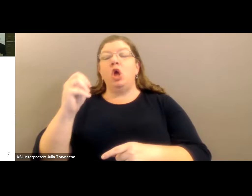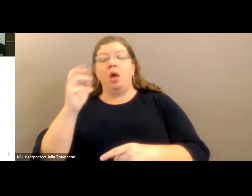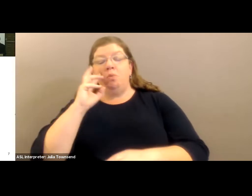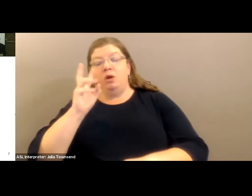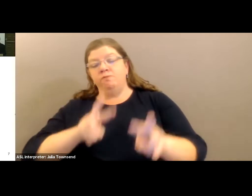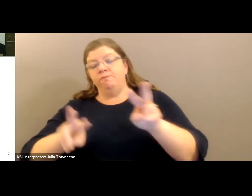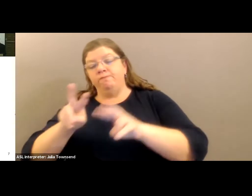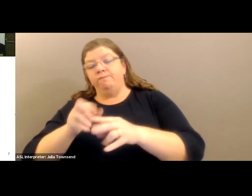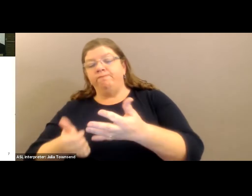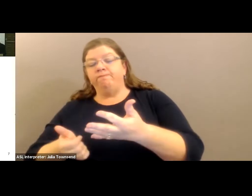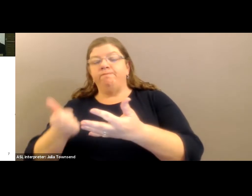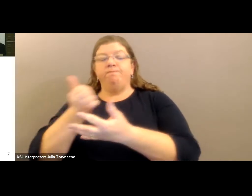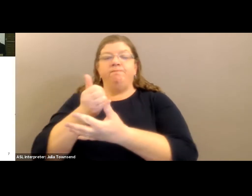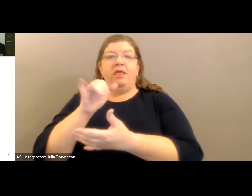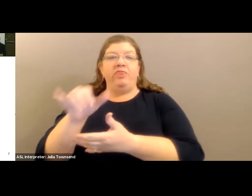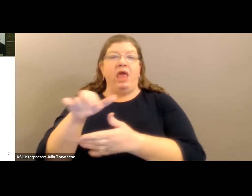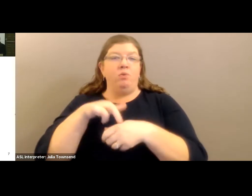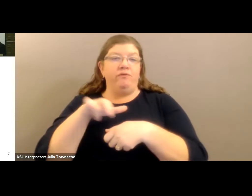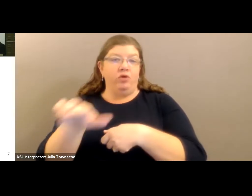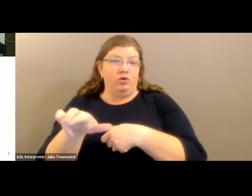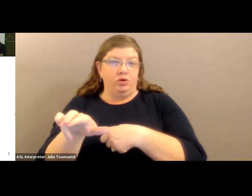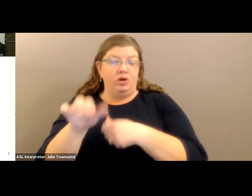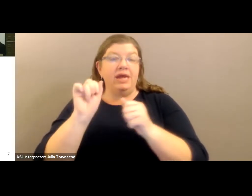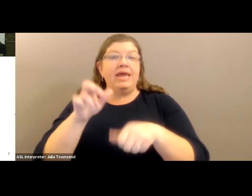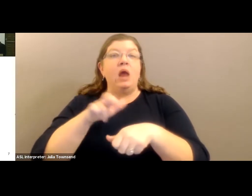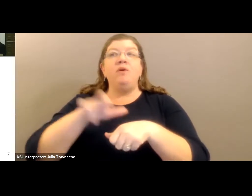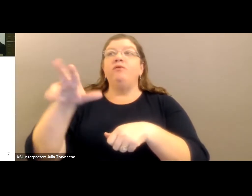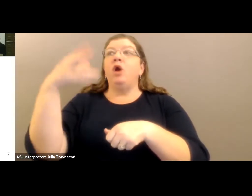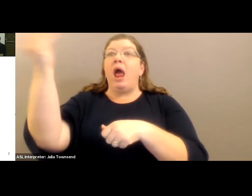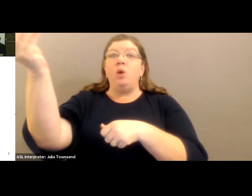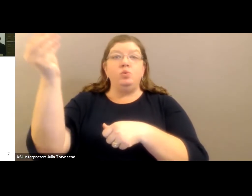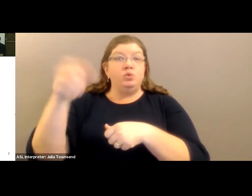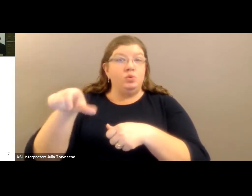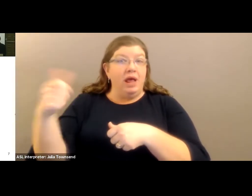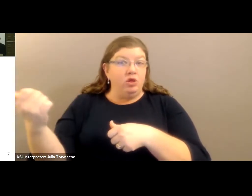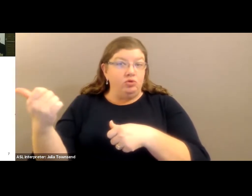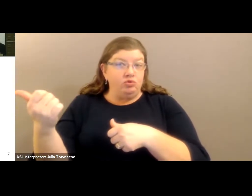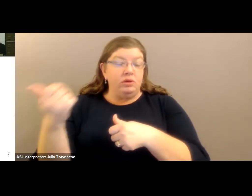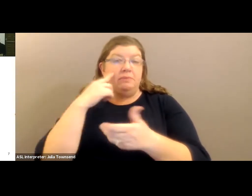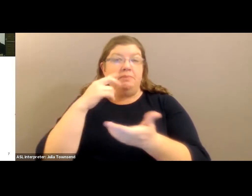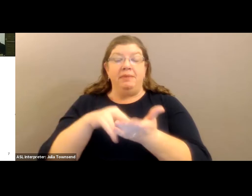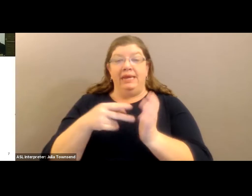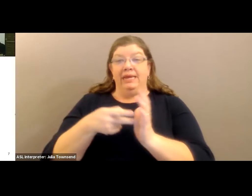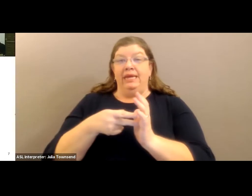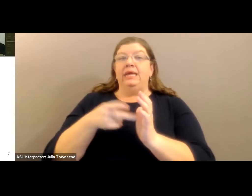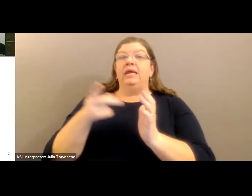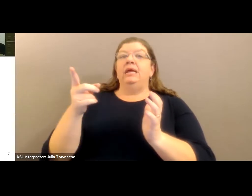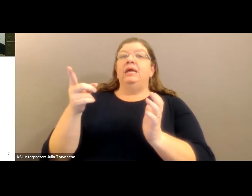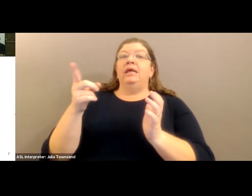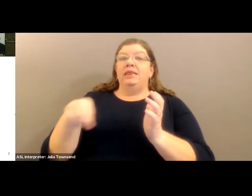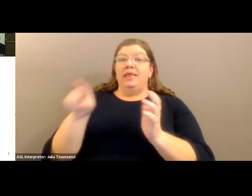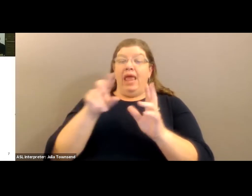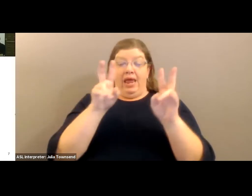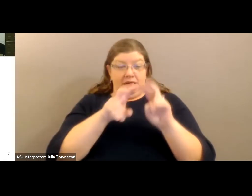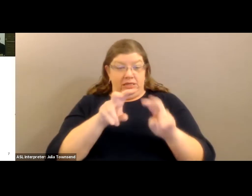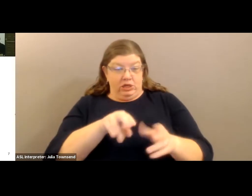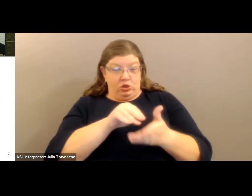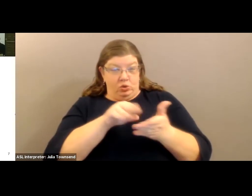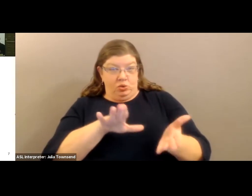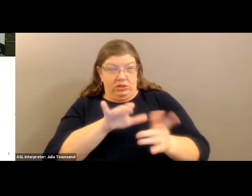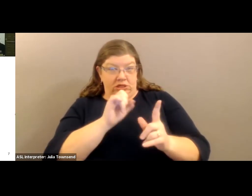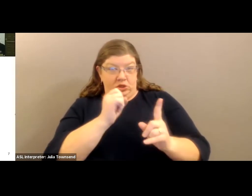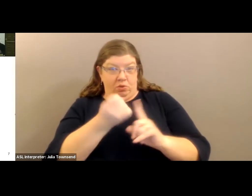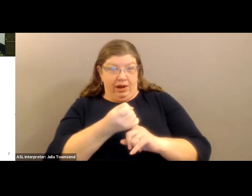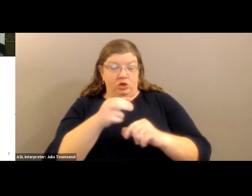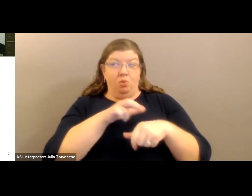that referral. They could refer out, meaning that once they assess the student situation,